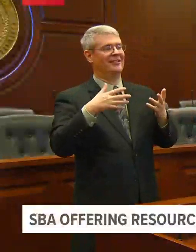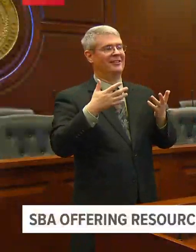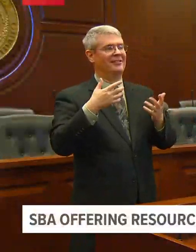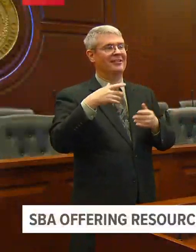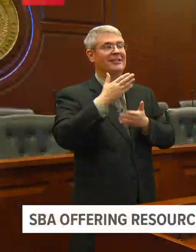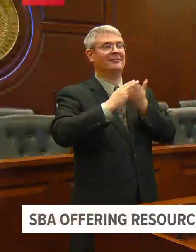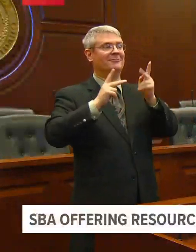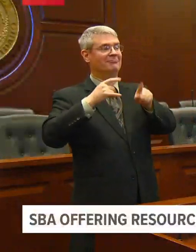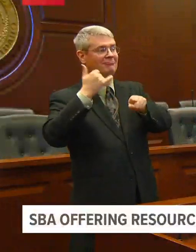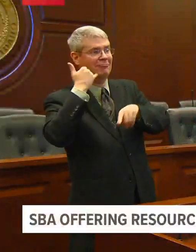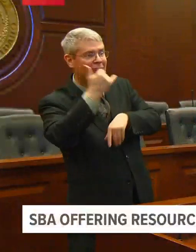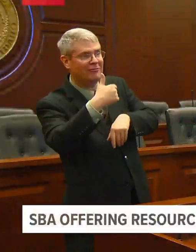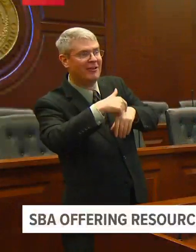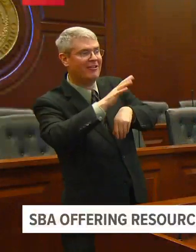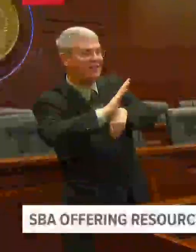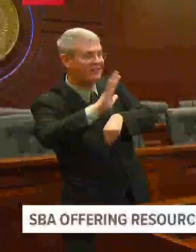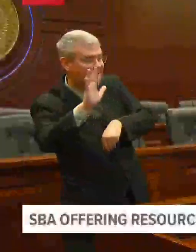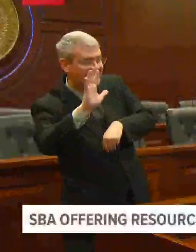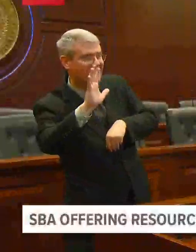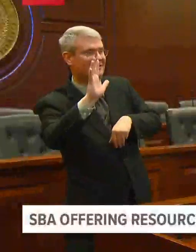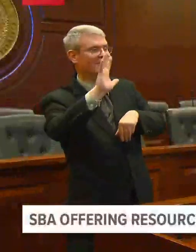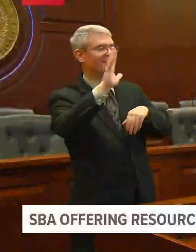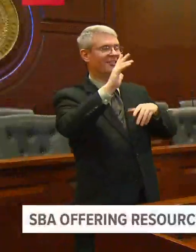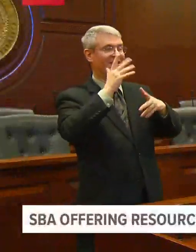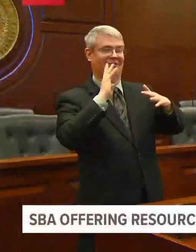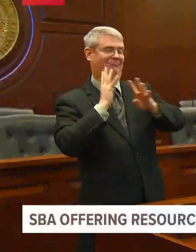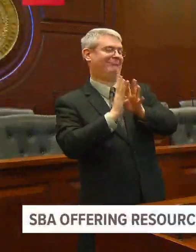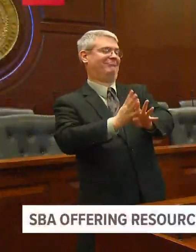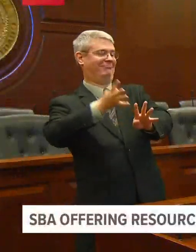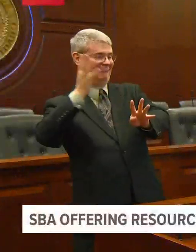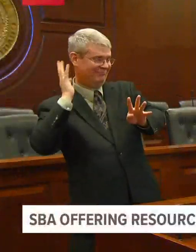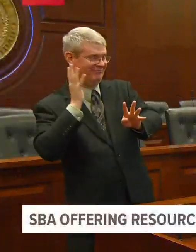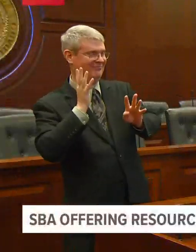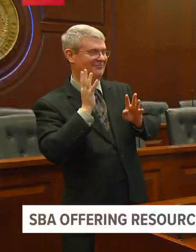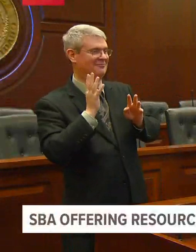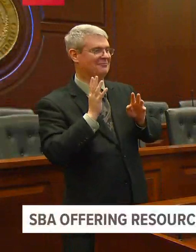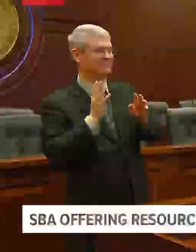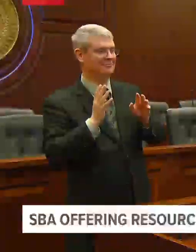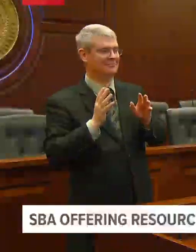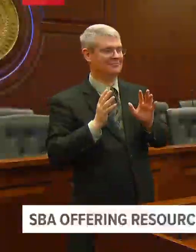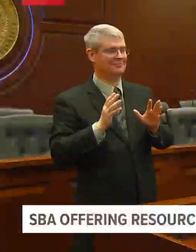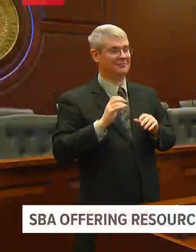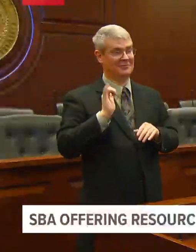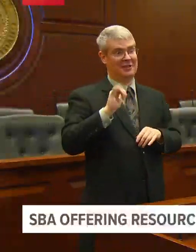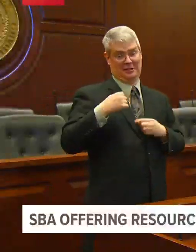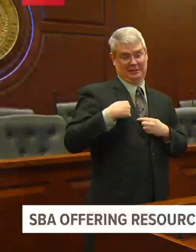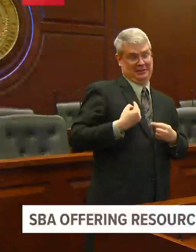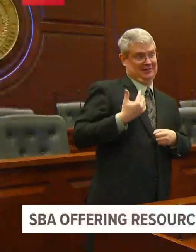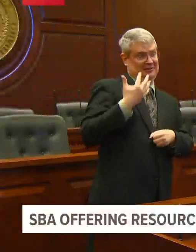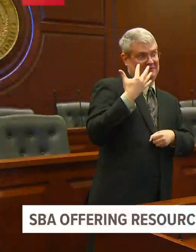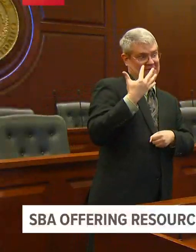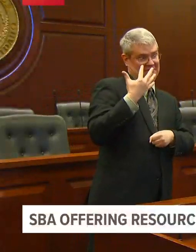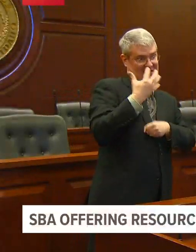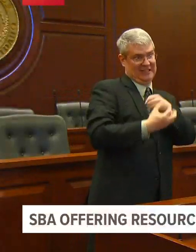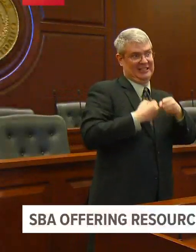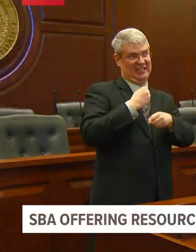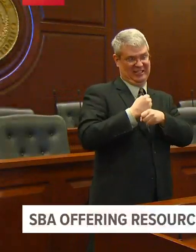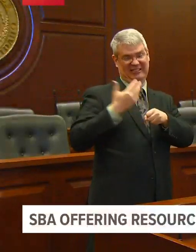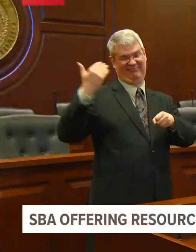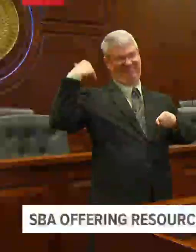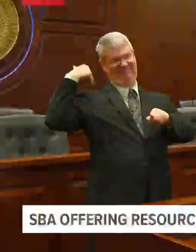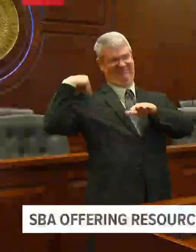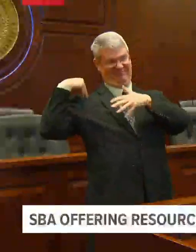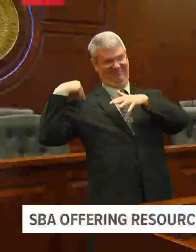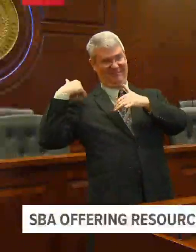We have made great strides in the last 5 years about internet connectivity,